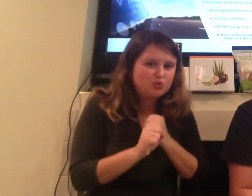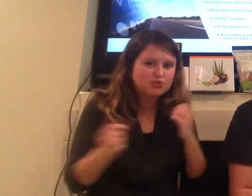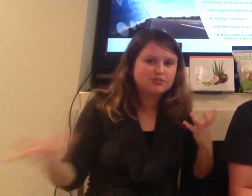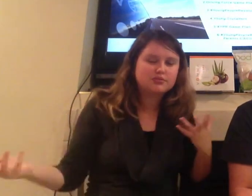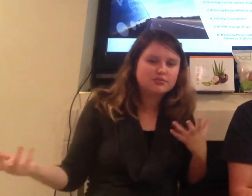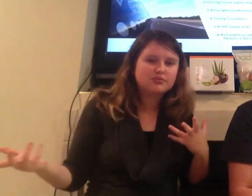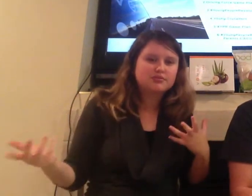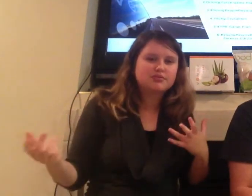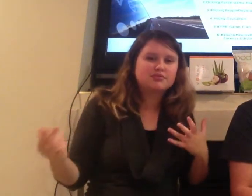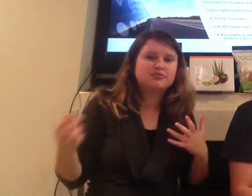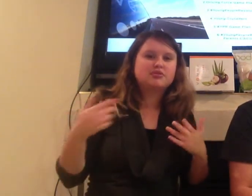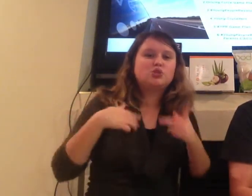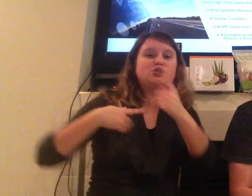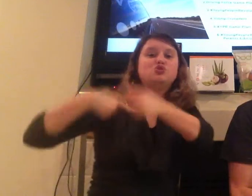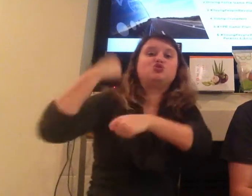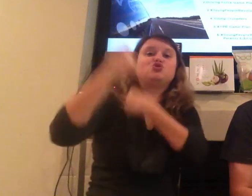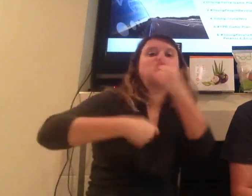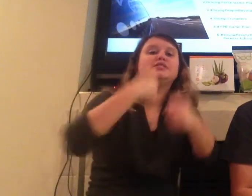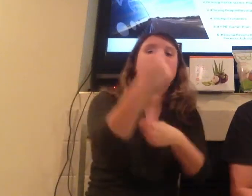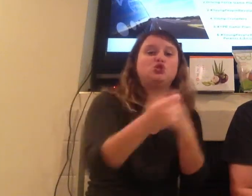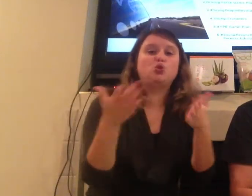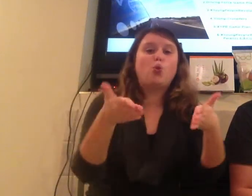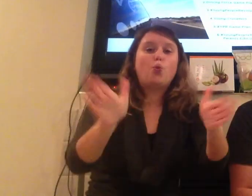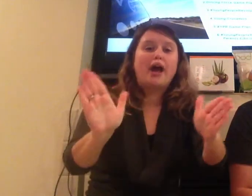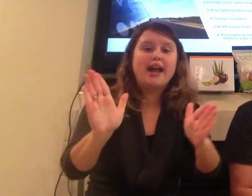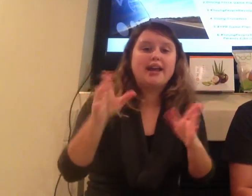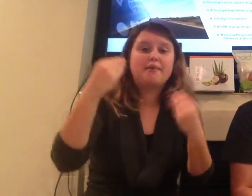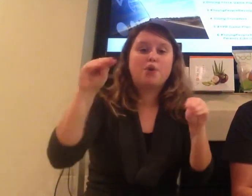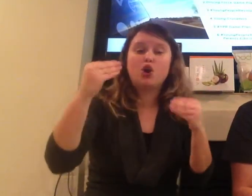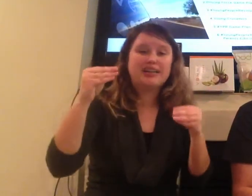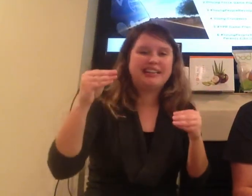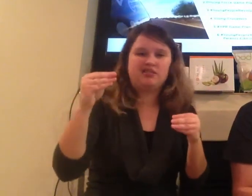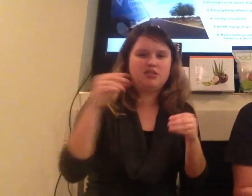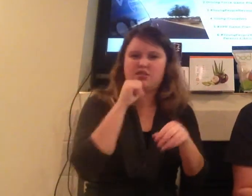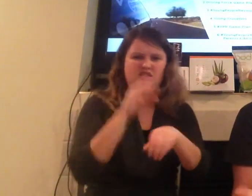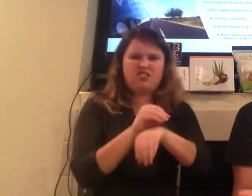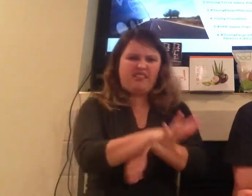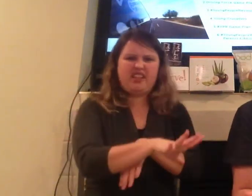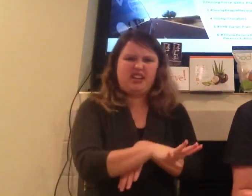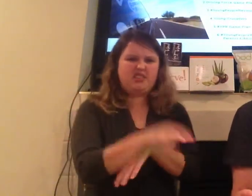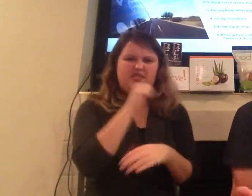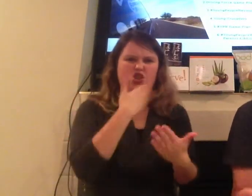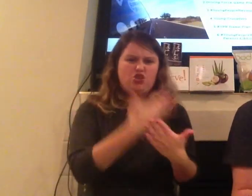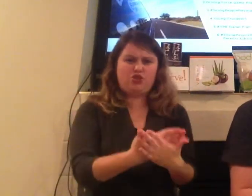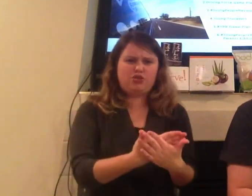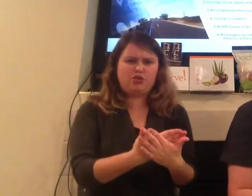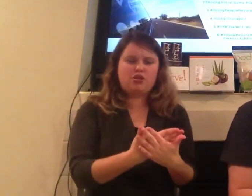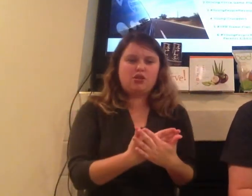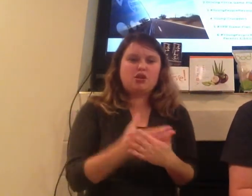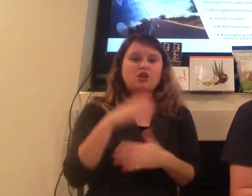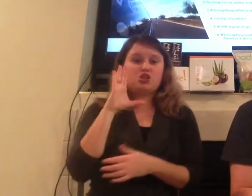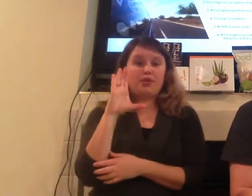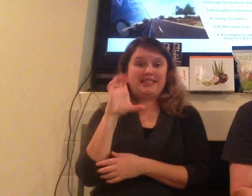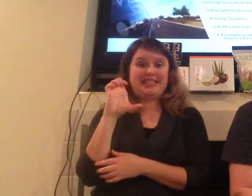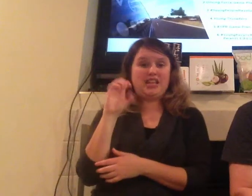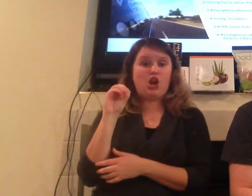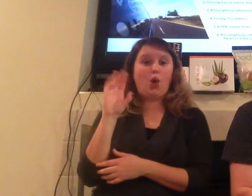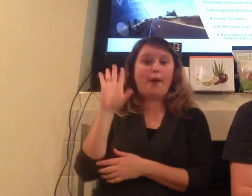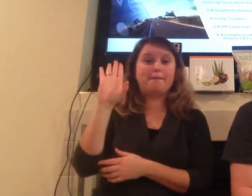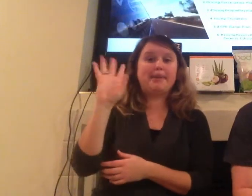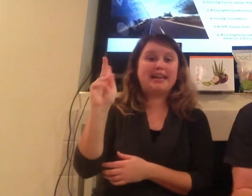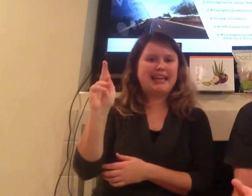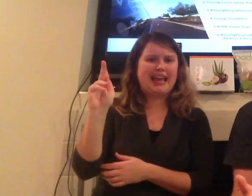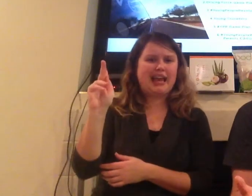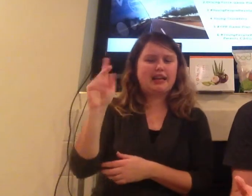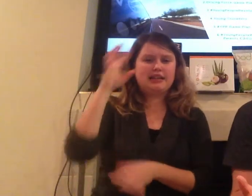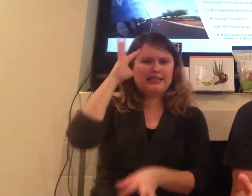forms of marketing simply aren't being effective. So BK decided who better to pay to tell people about his product